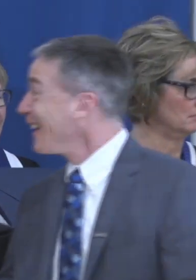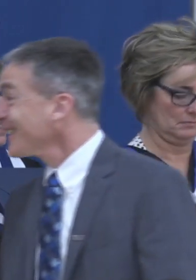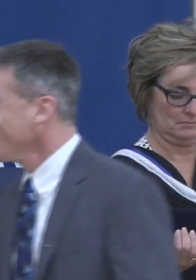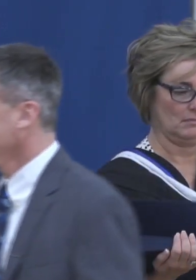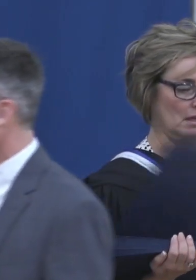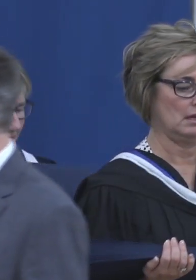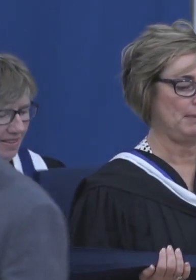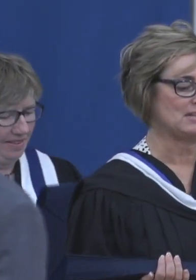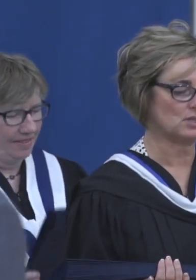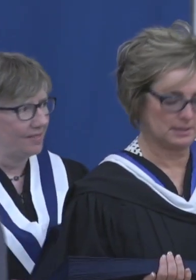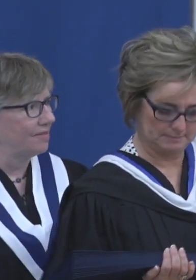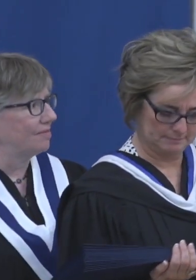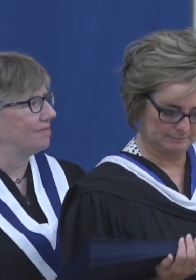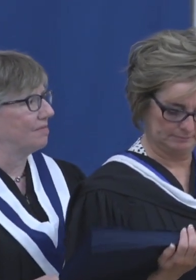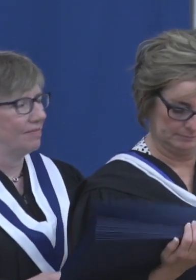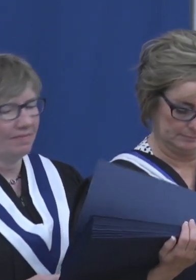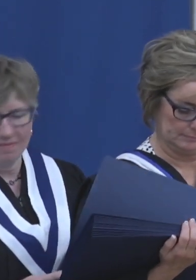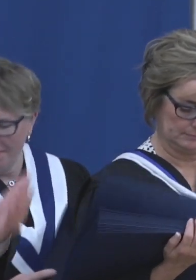Patrick Bezanson.